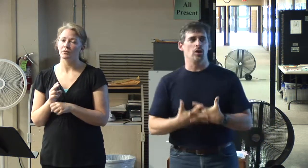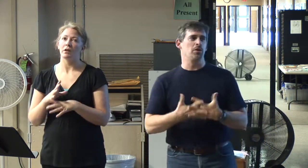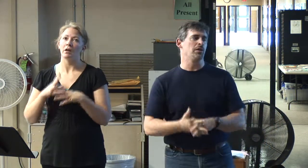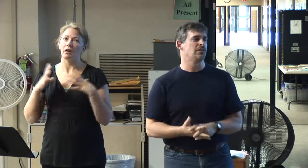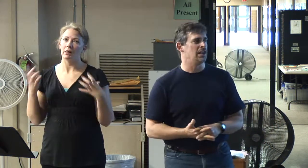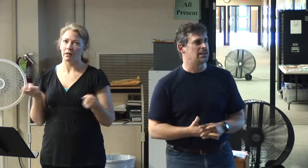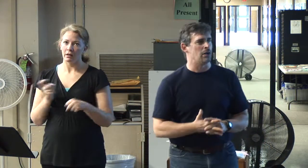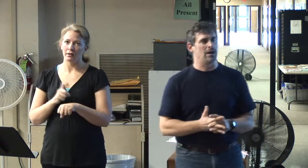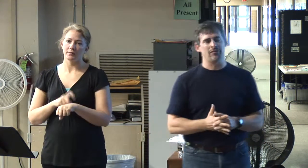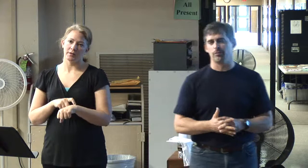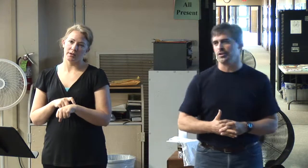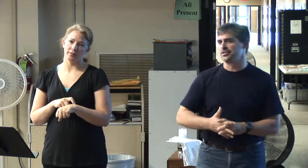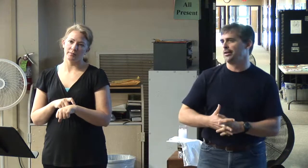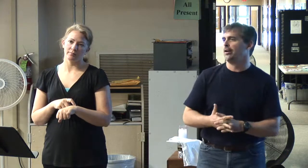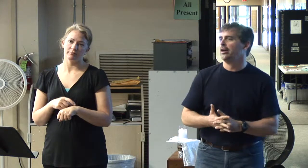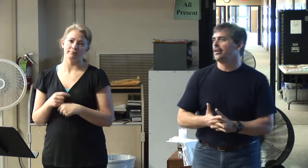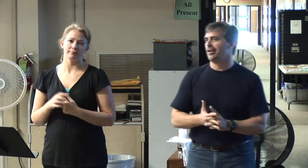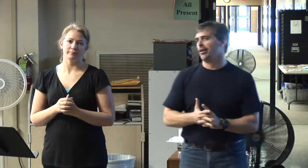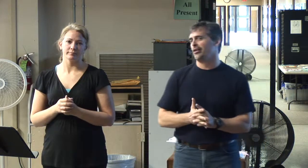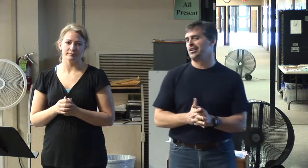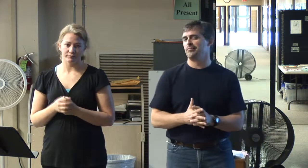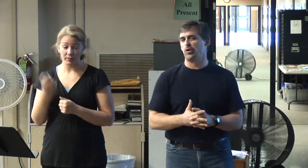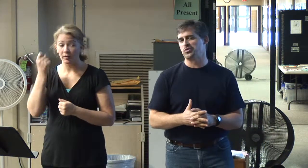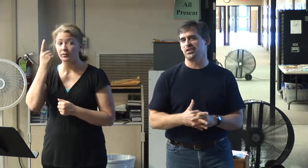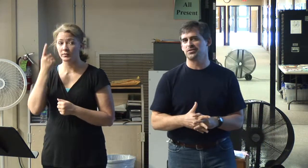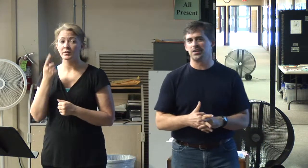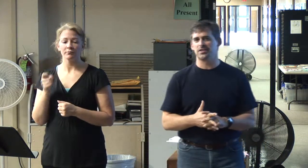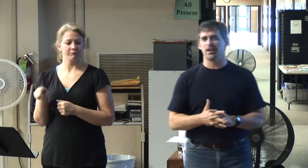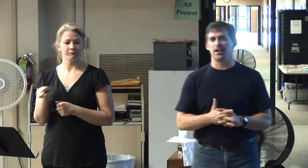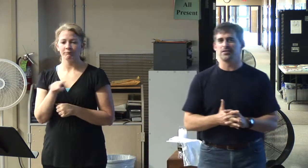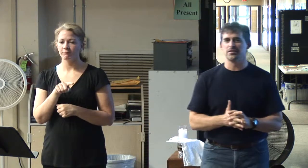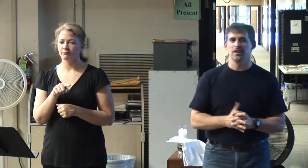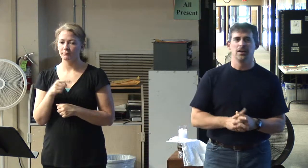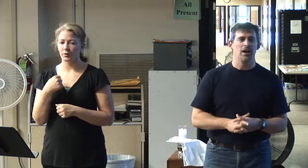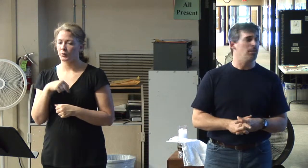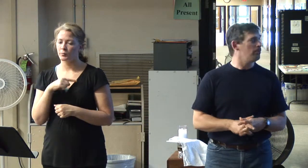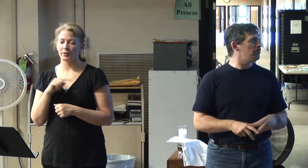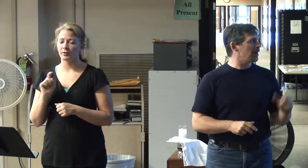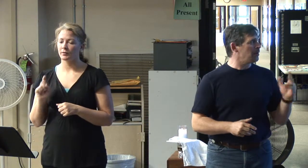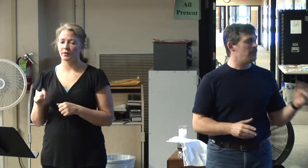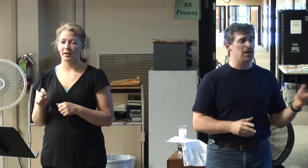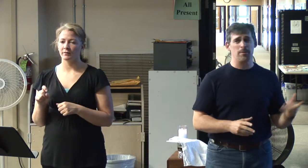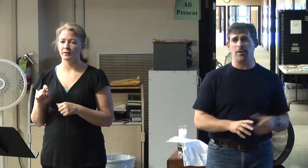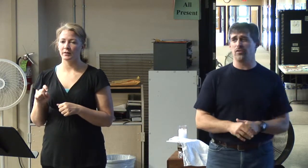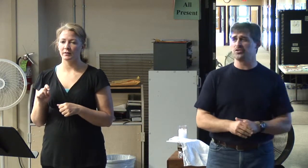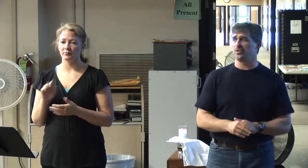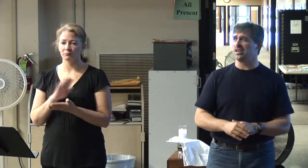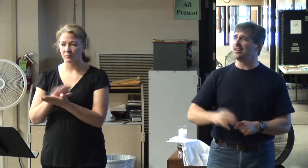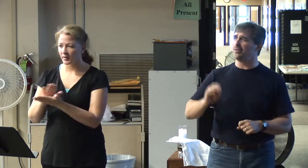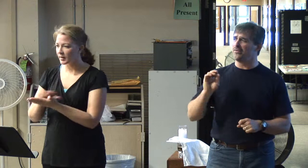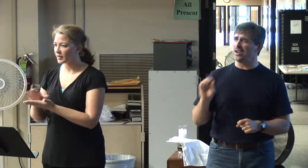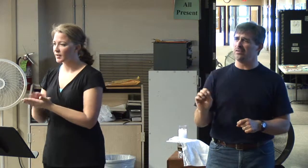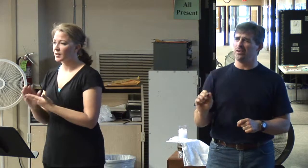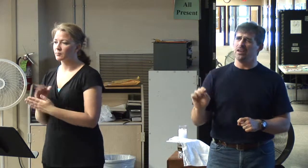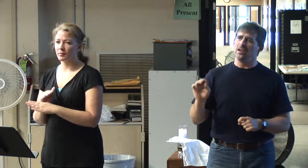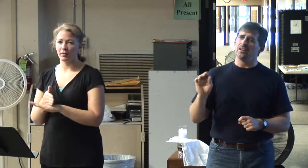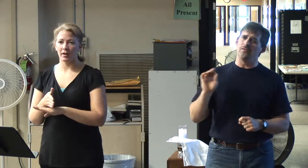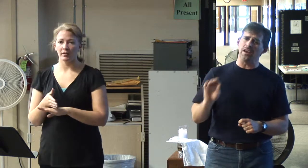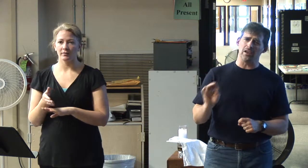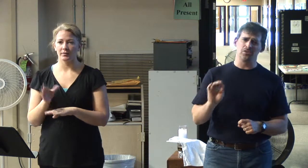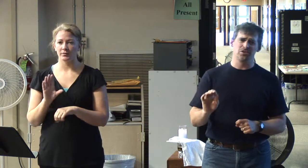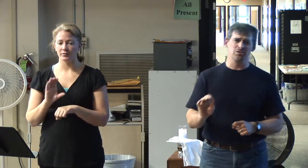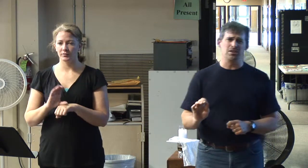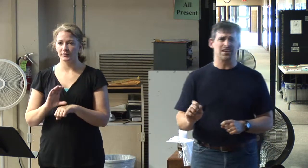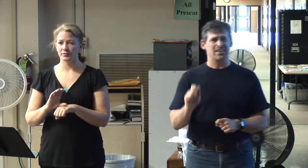that. But, you know, we don't have to take down afterwards, so probably mostly, so that's kind of nice. But I want to invite you to be part of this journey, and I want to invite you